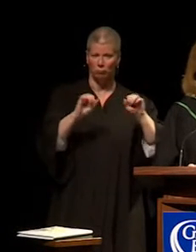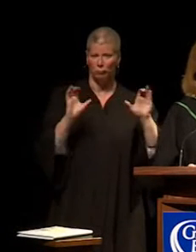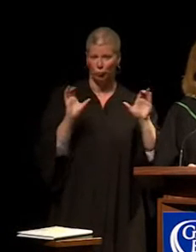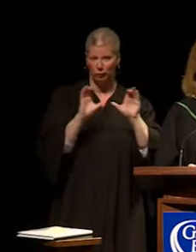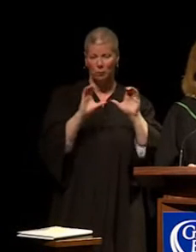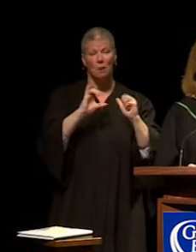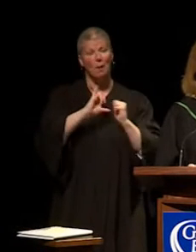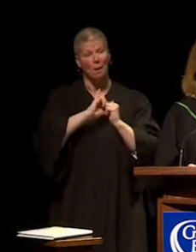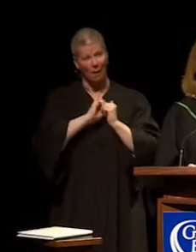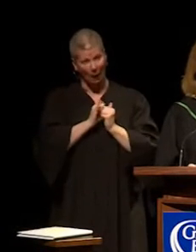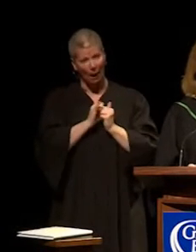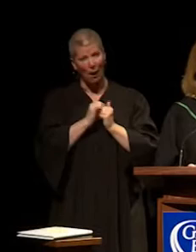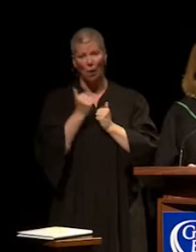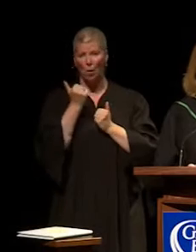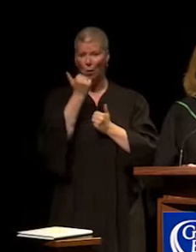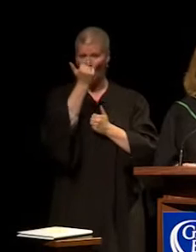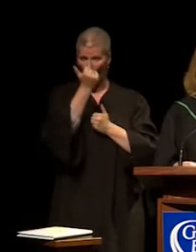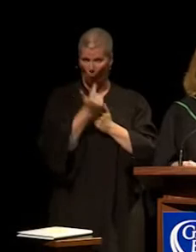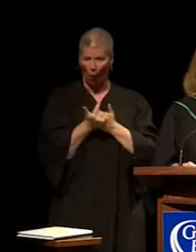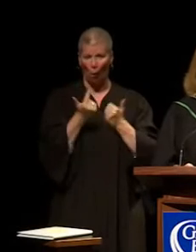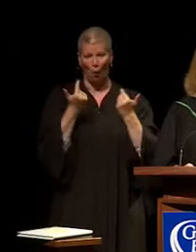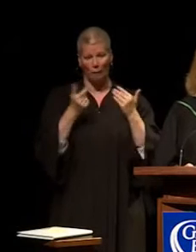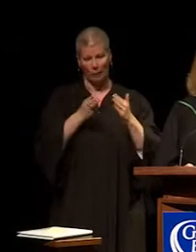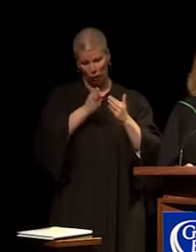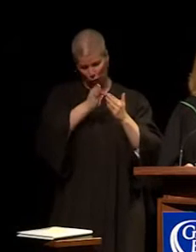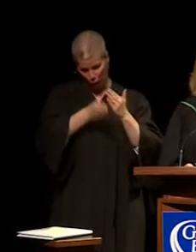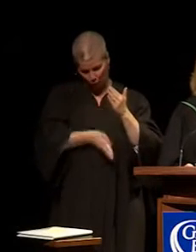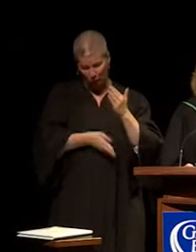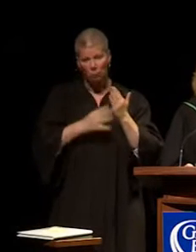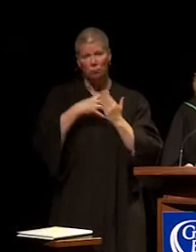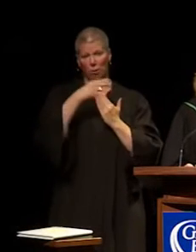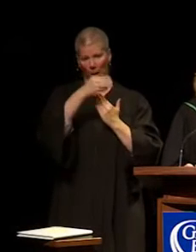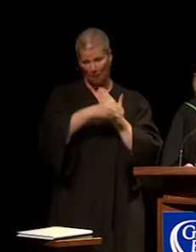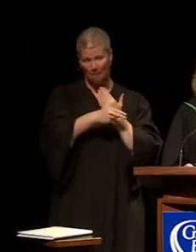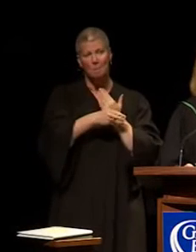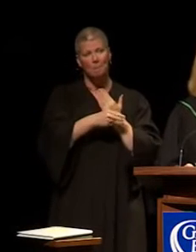successfully completing the curricula offered by the